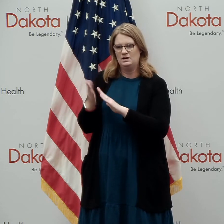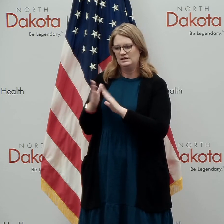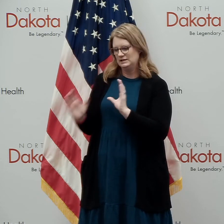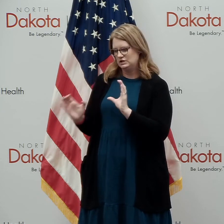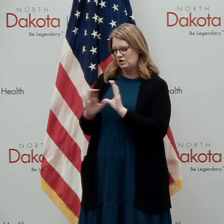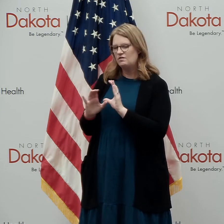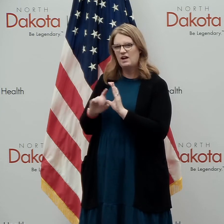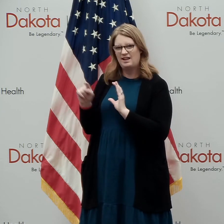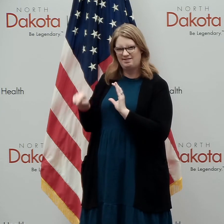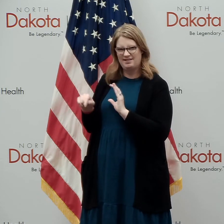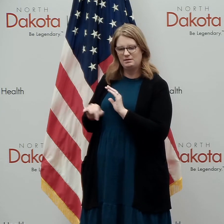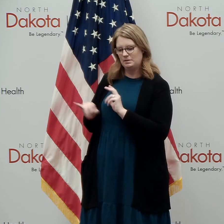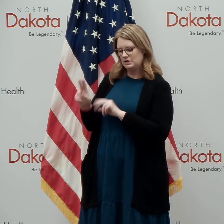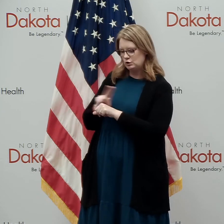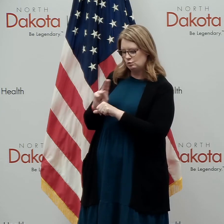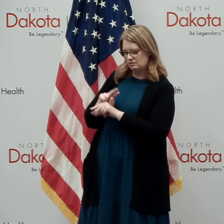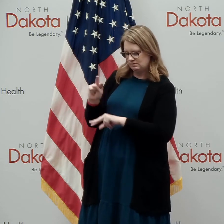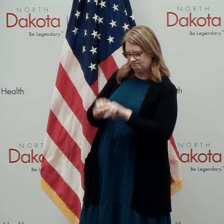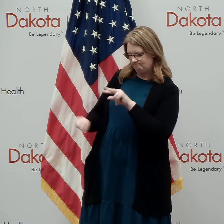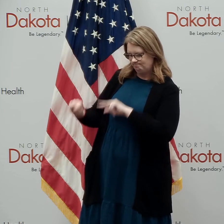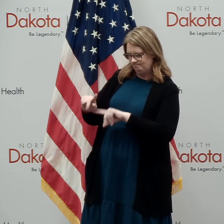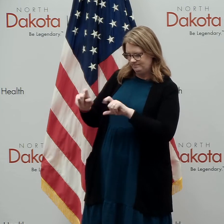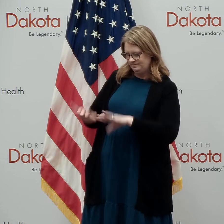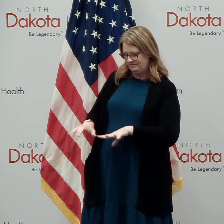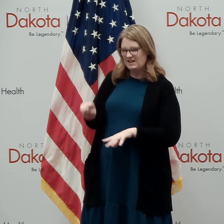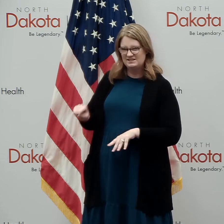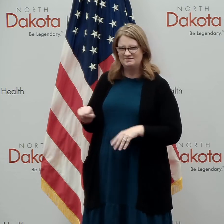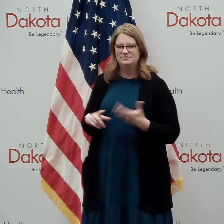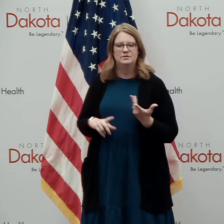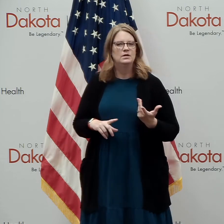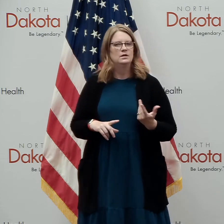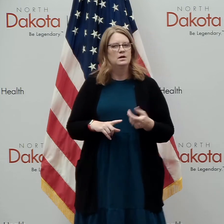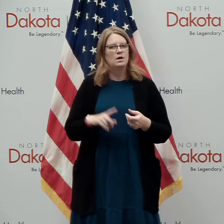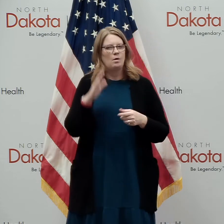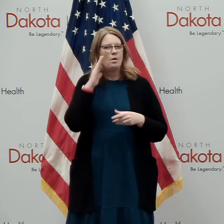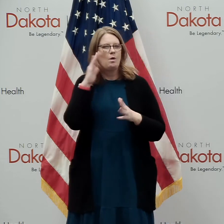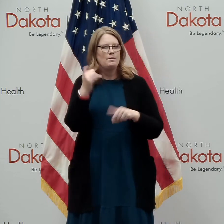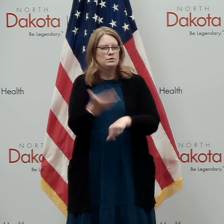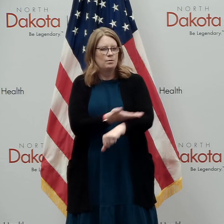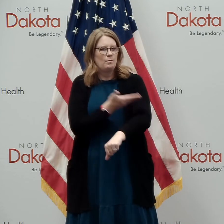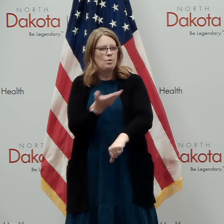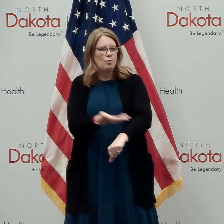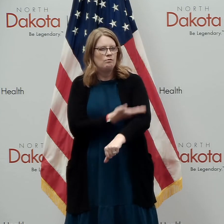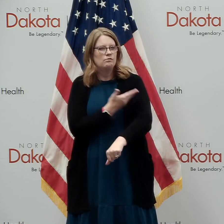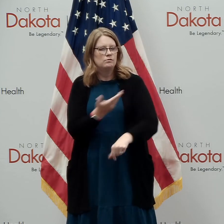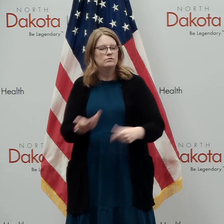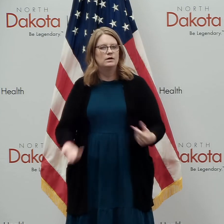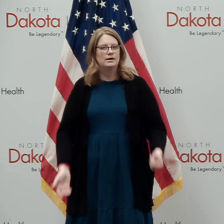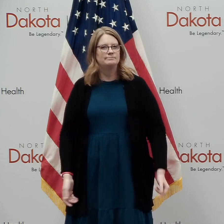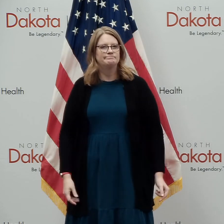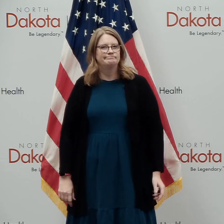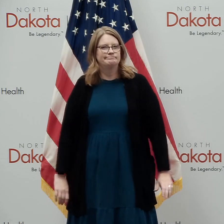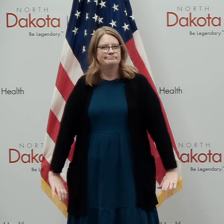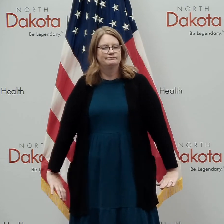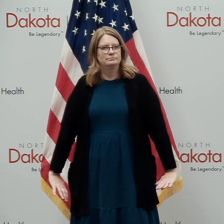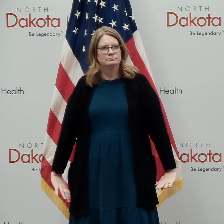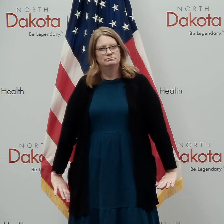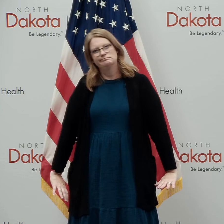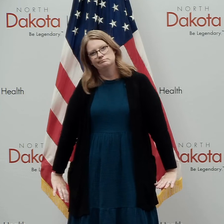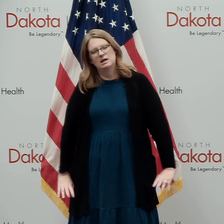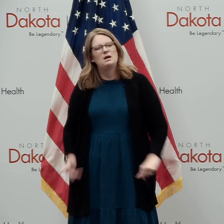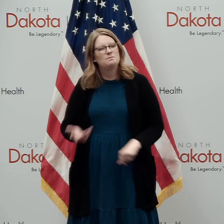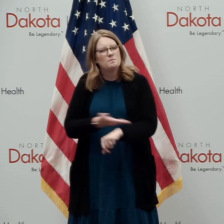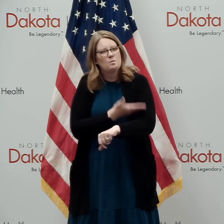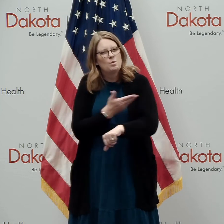surveillance testing. So we'll also hopefully improve some access to sort of the